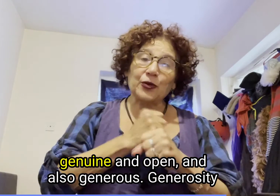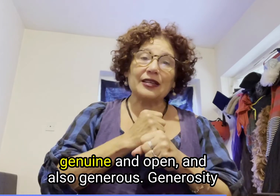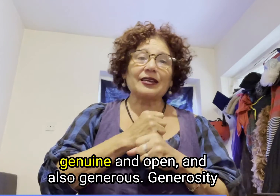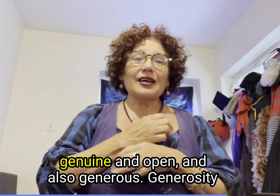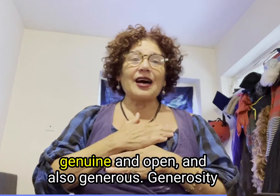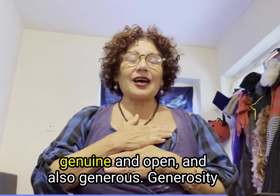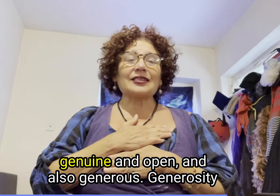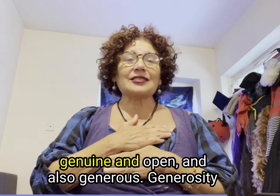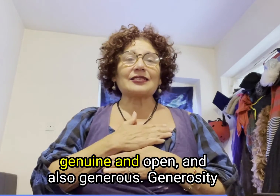genuine and